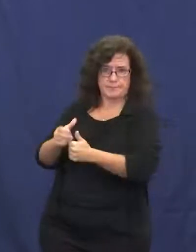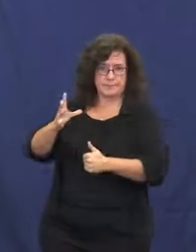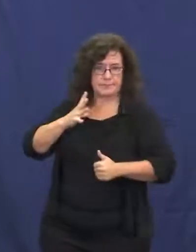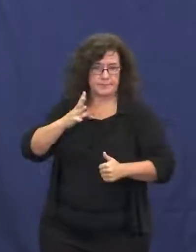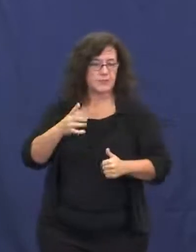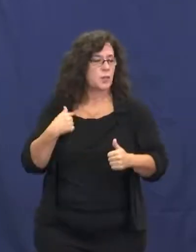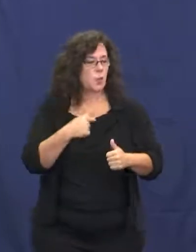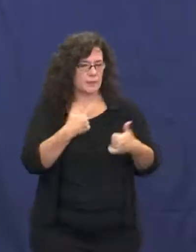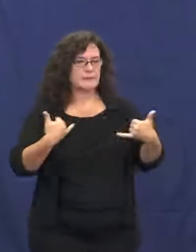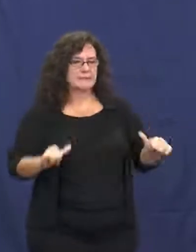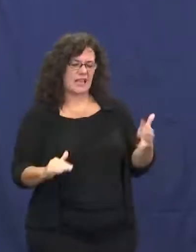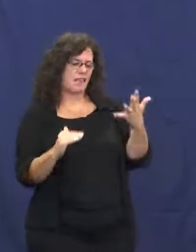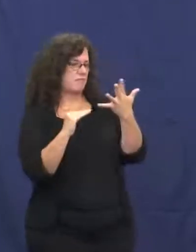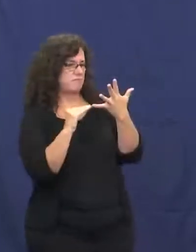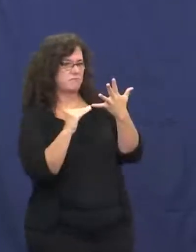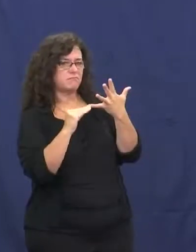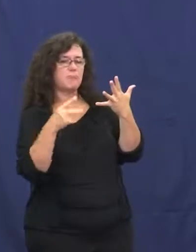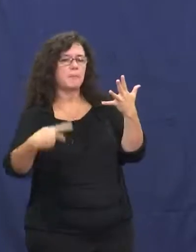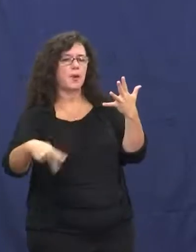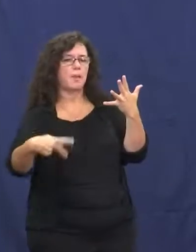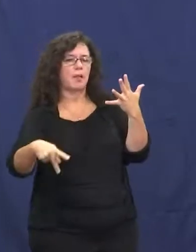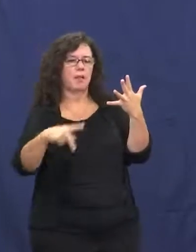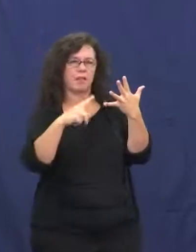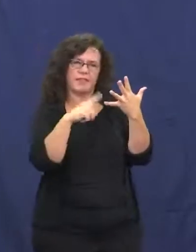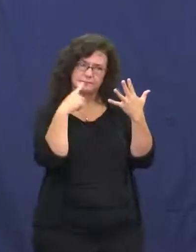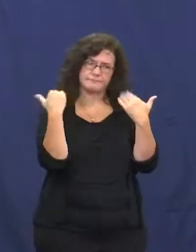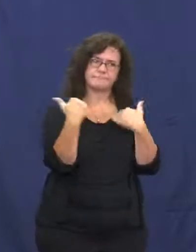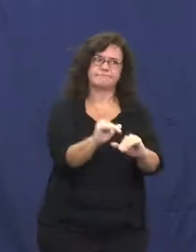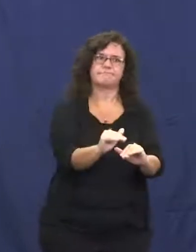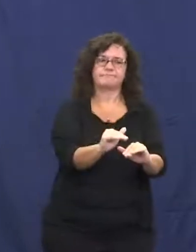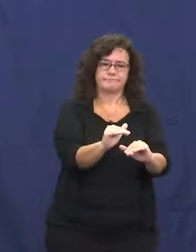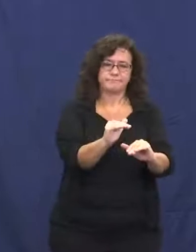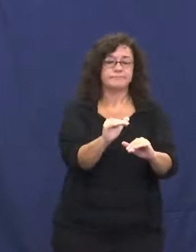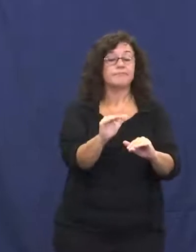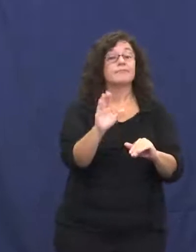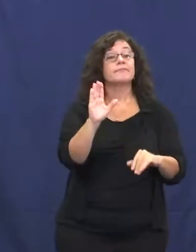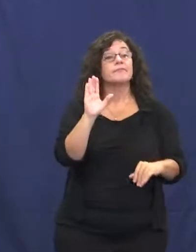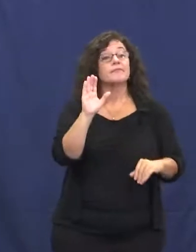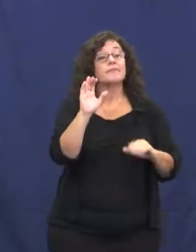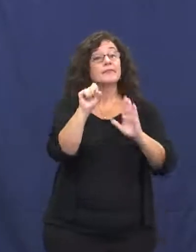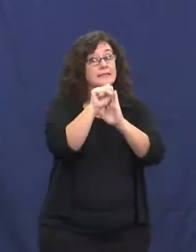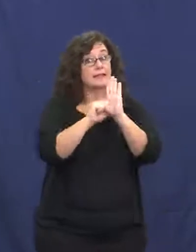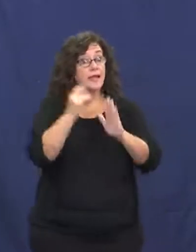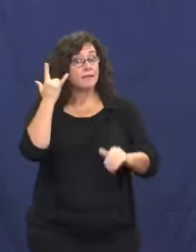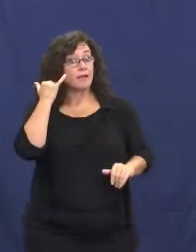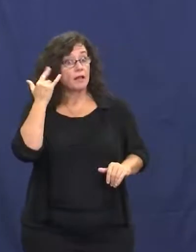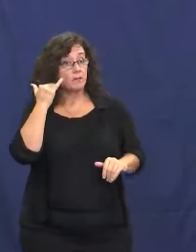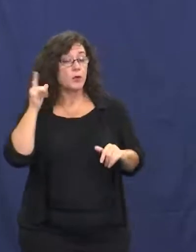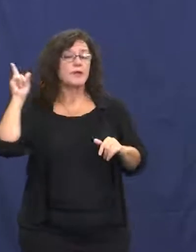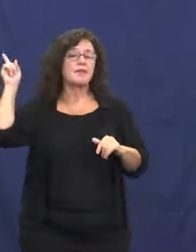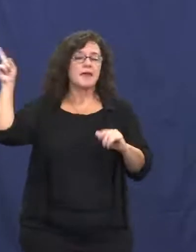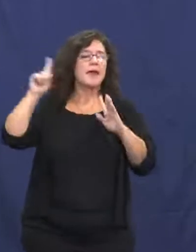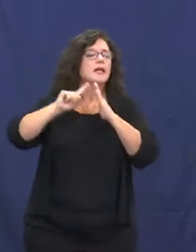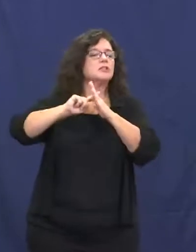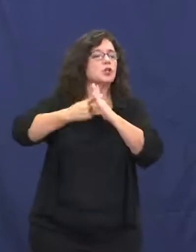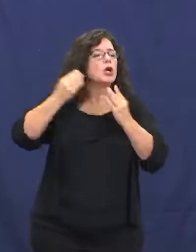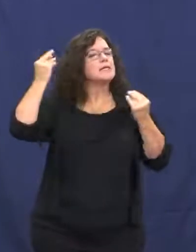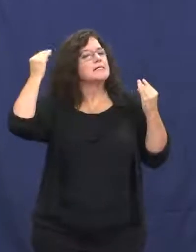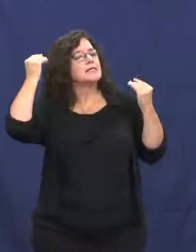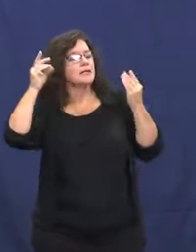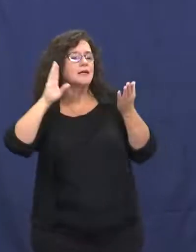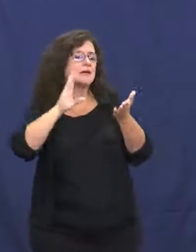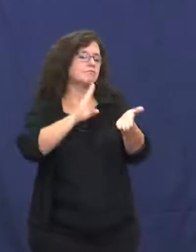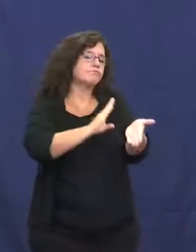tier 1, purple, but the state did come up with an exemption or an allowance, I should say, that